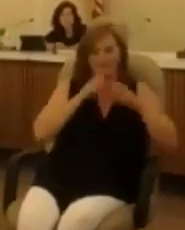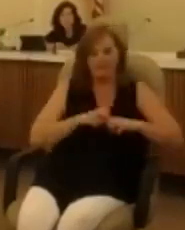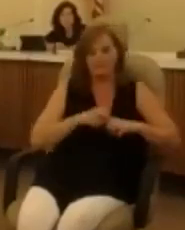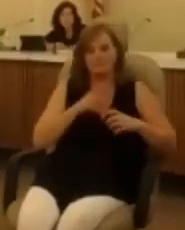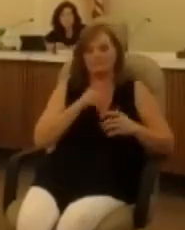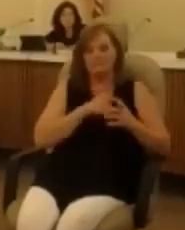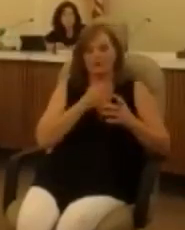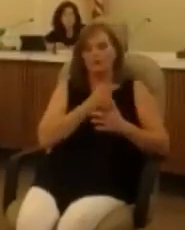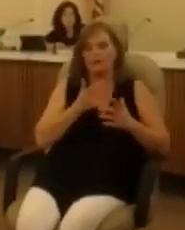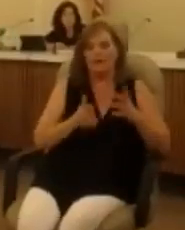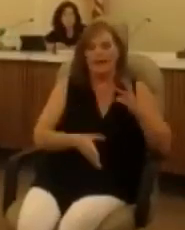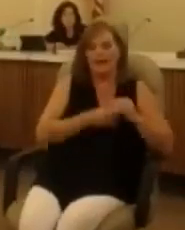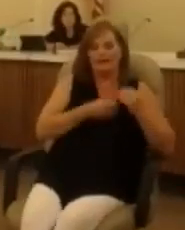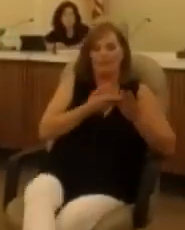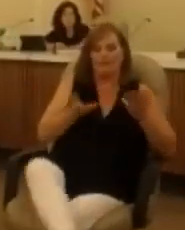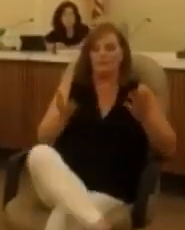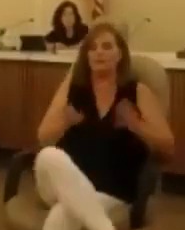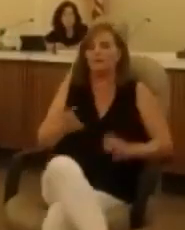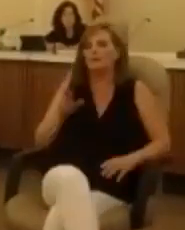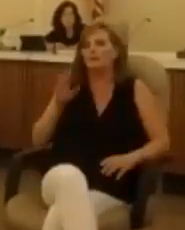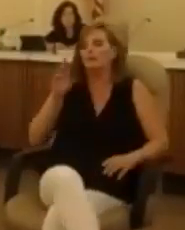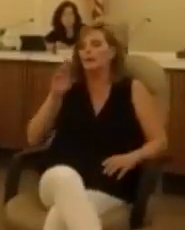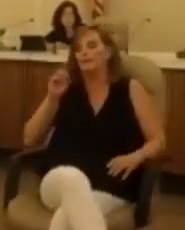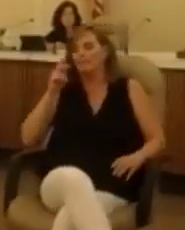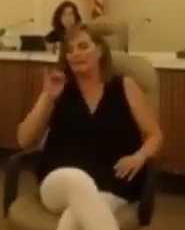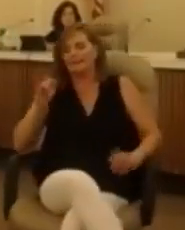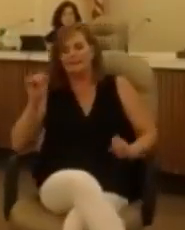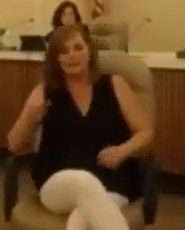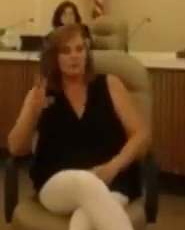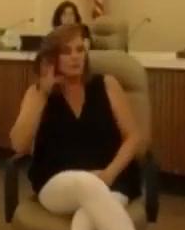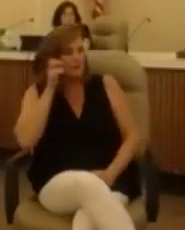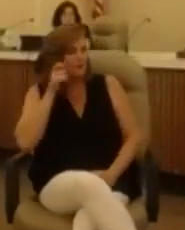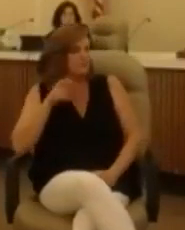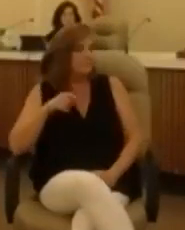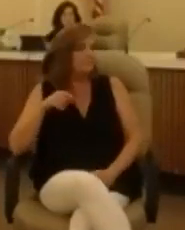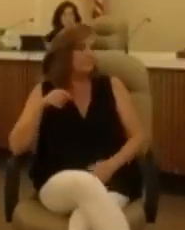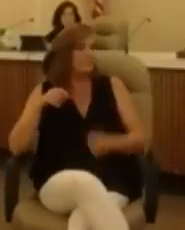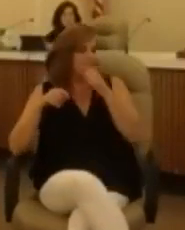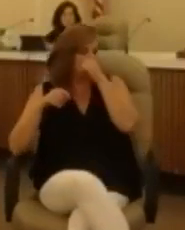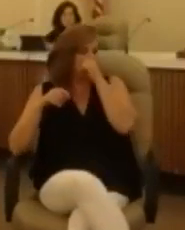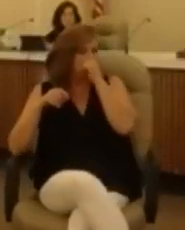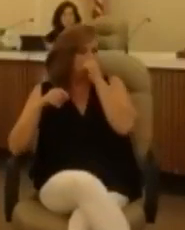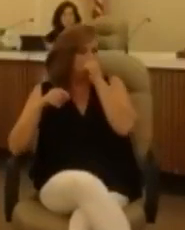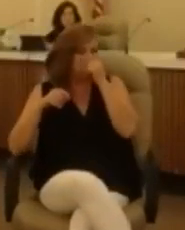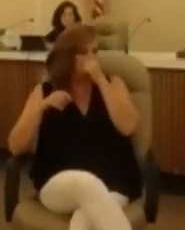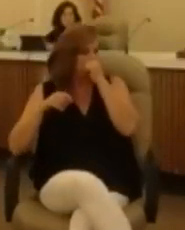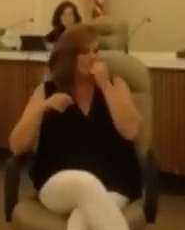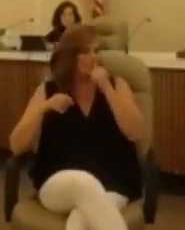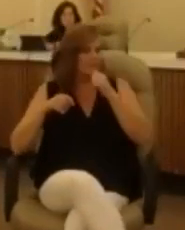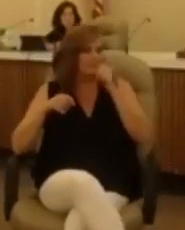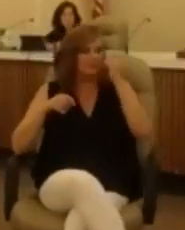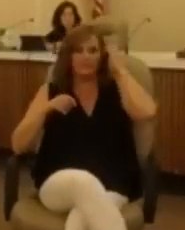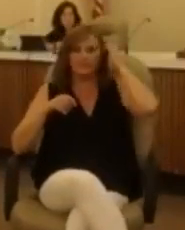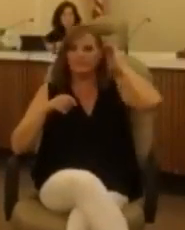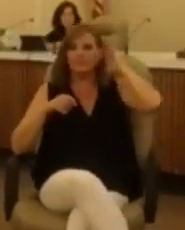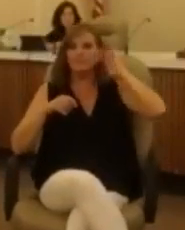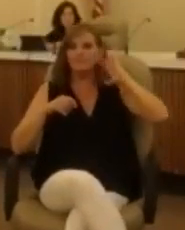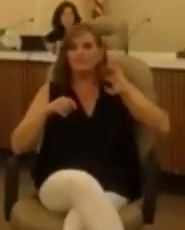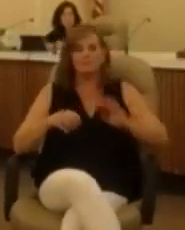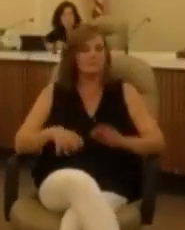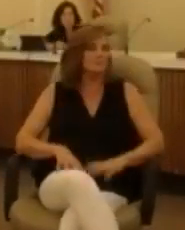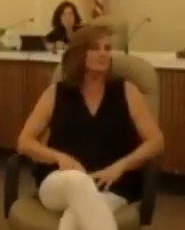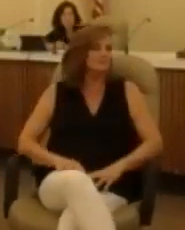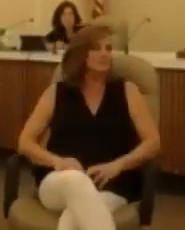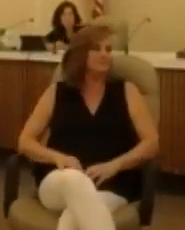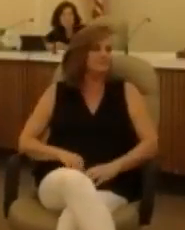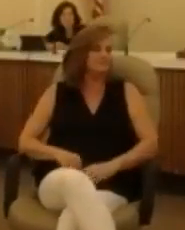Could you hold on a second, Don? Becky, can you hear him okay? Because his mic seems far away. I can't hear him very well. He doesn't like to be very close to the microphone.